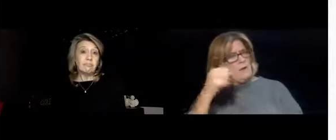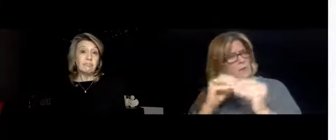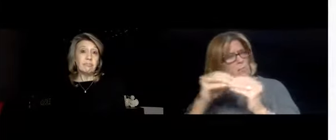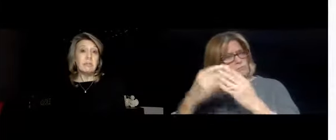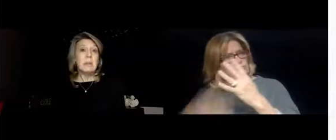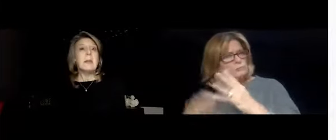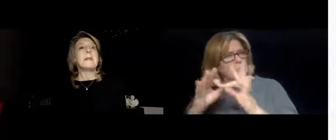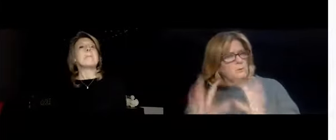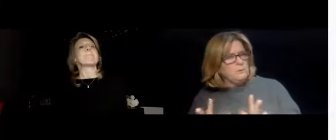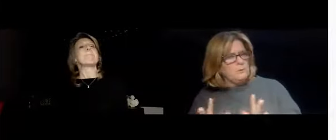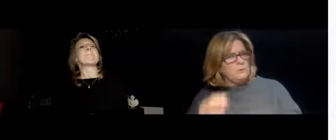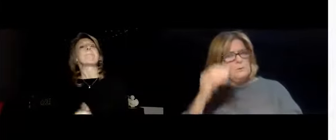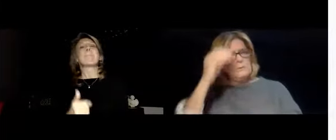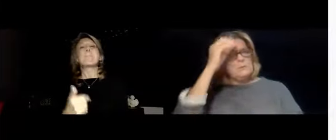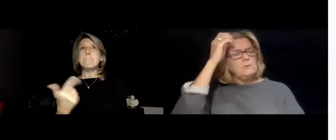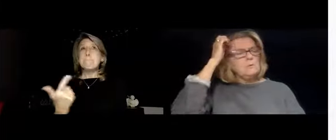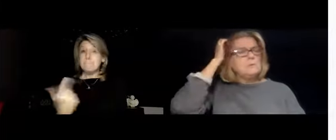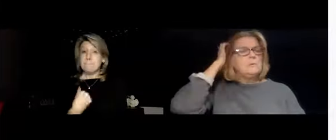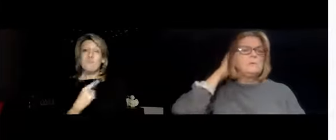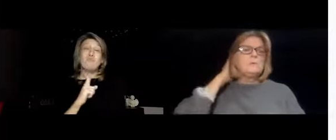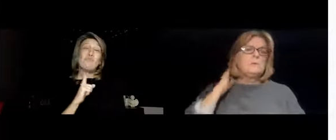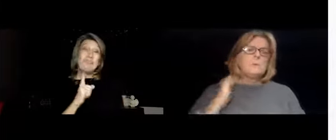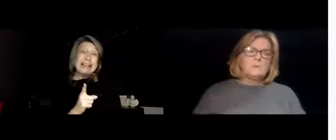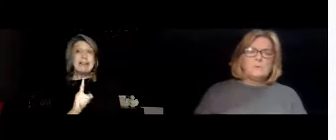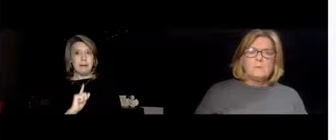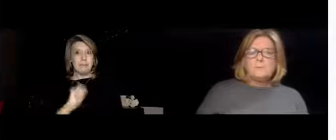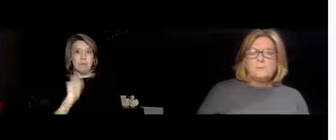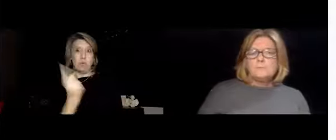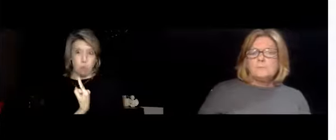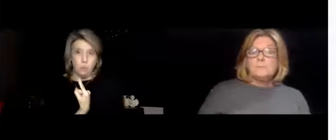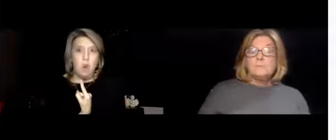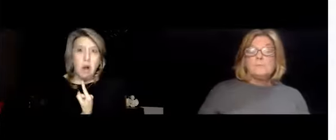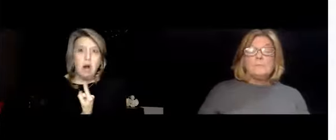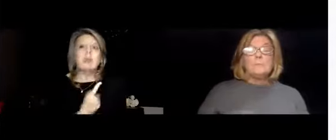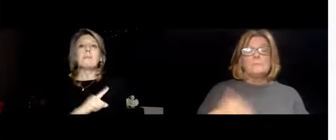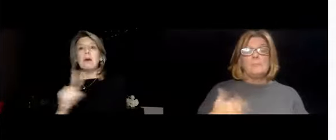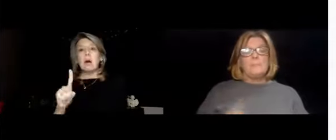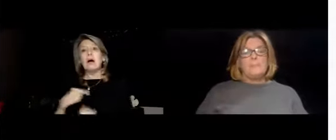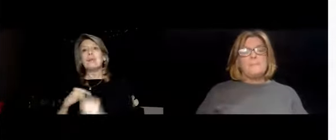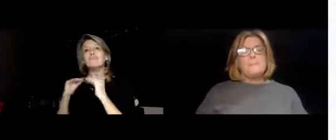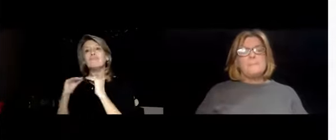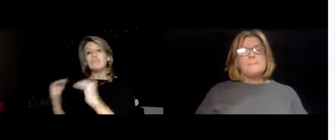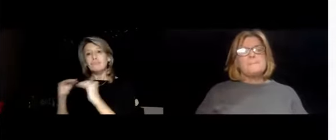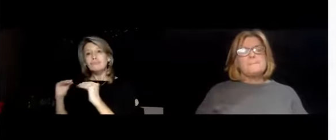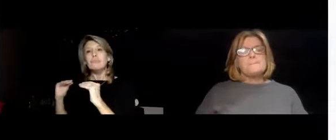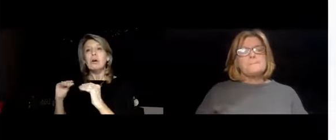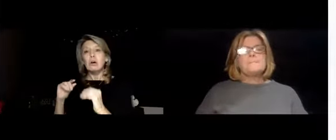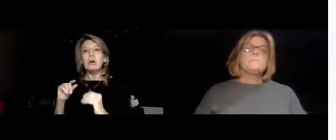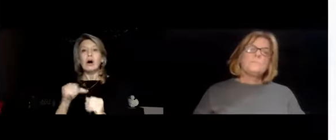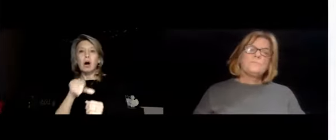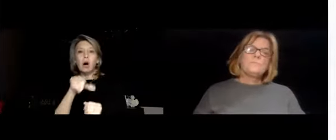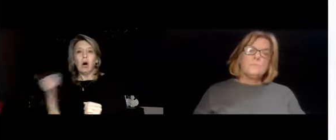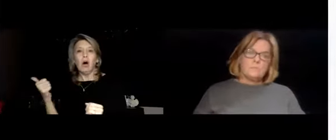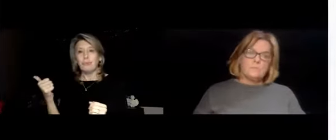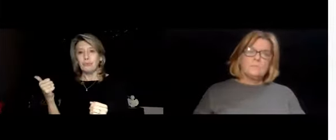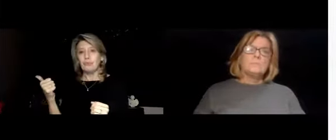Are you the only interpreter there, or are there other interpreters as well? Well, yeah, I generally am the